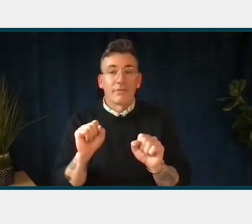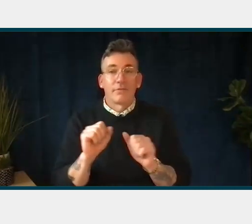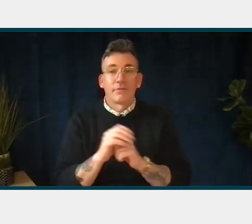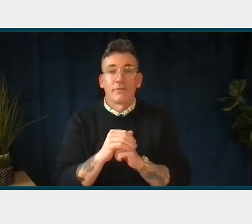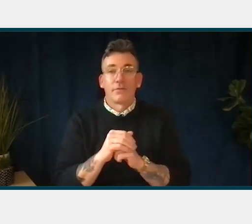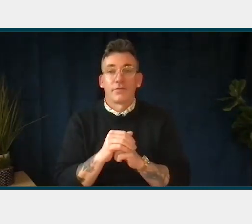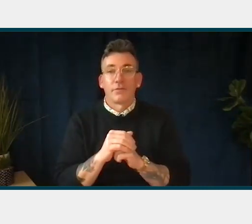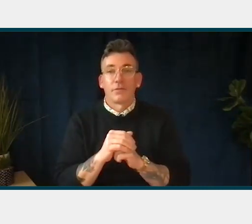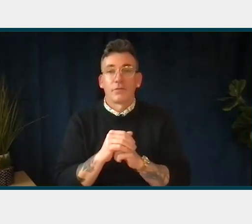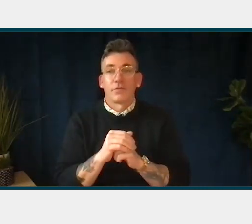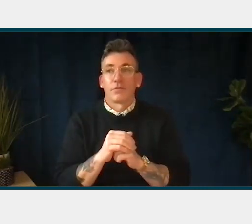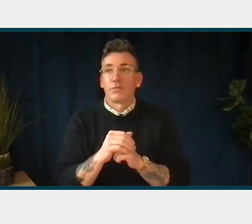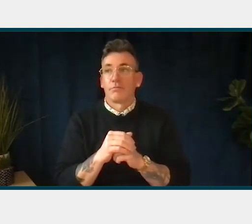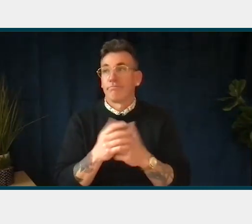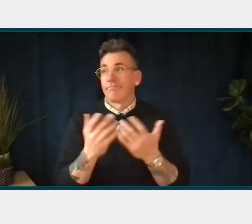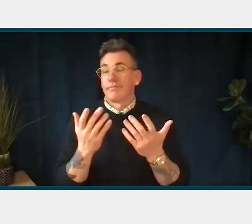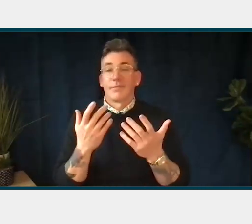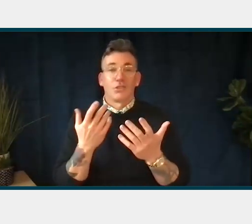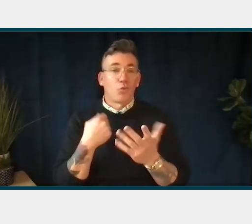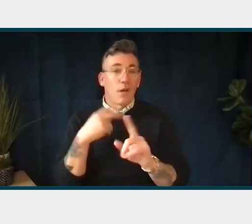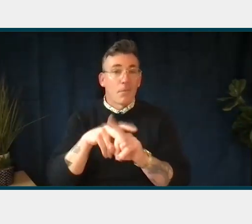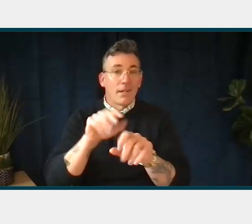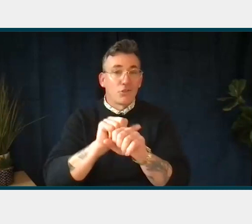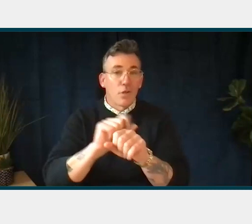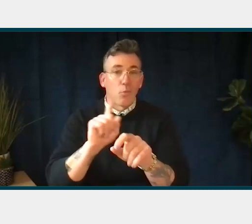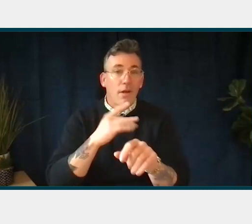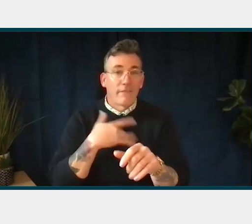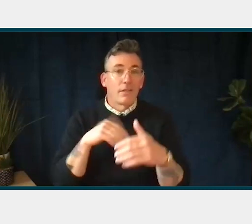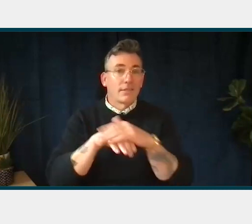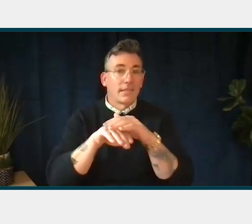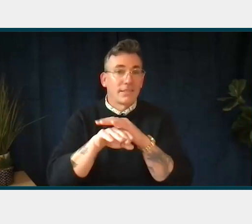We often look for where we can be safe.